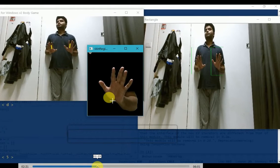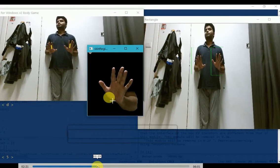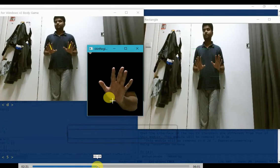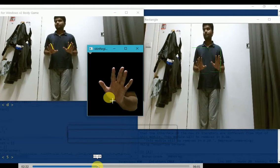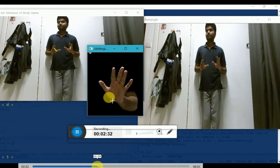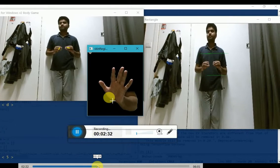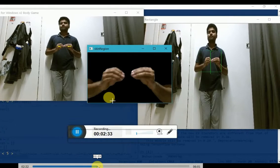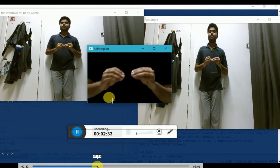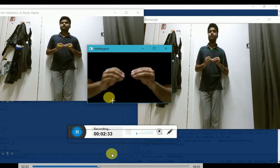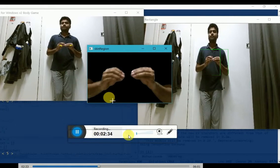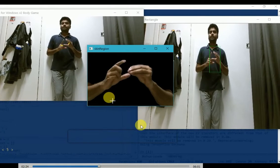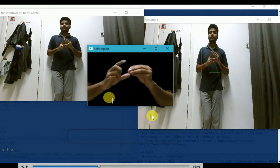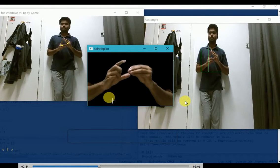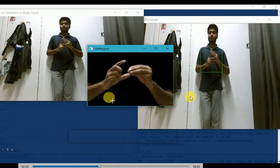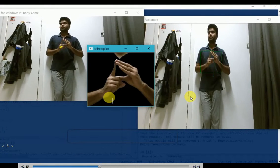D